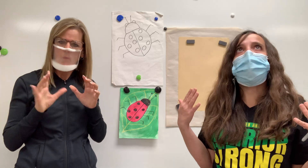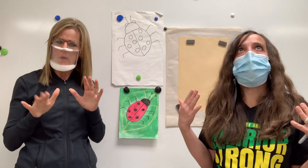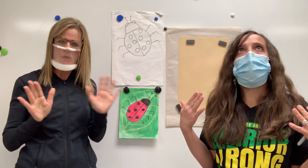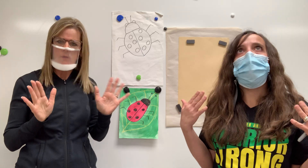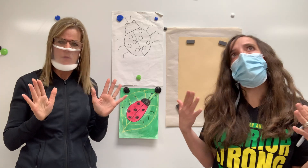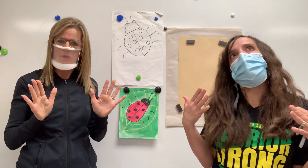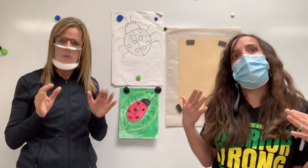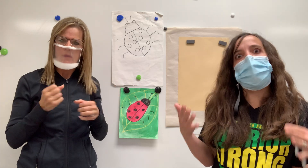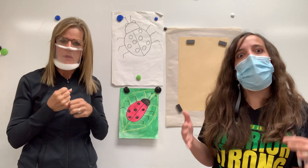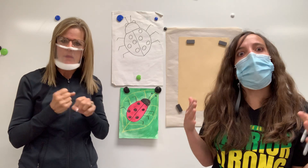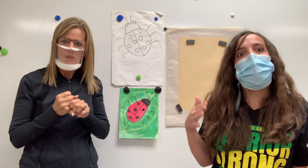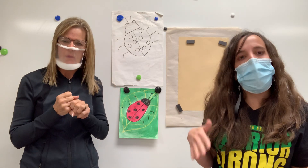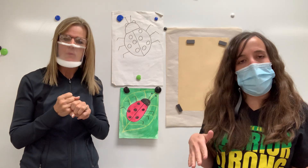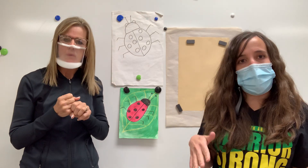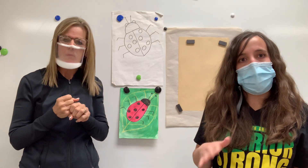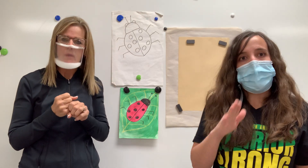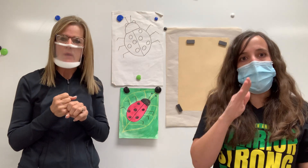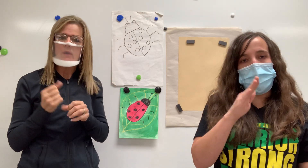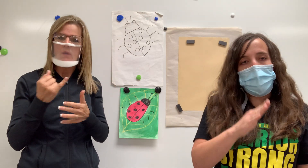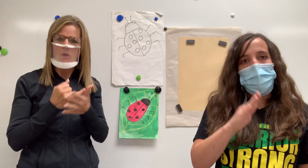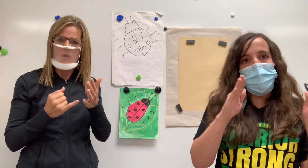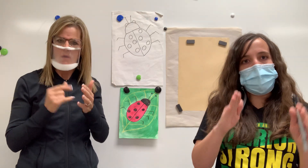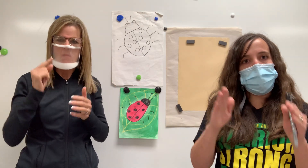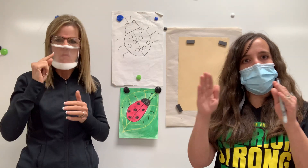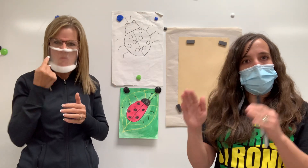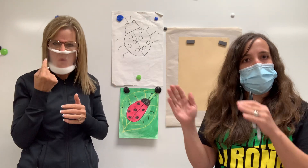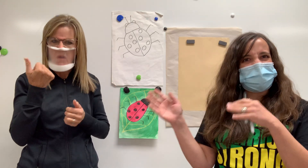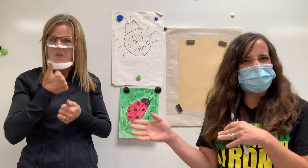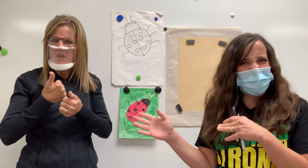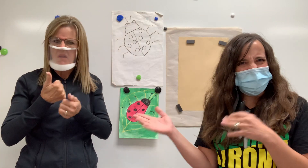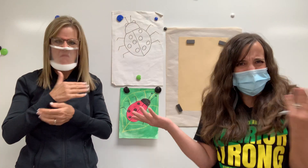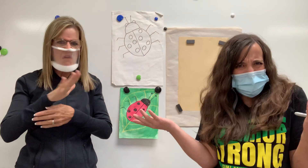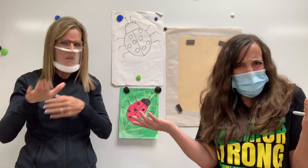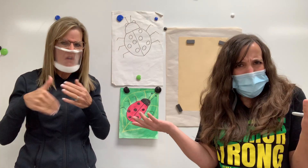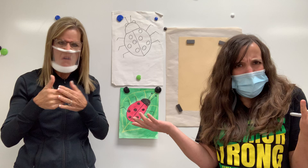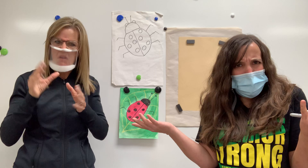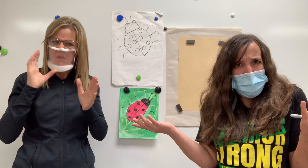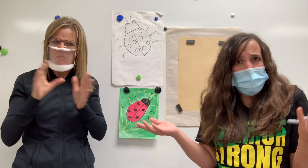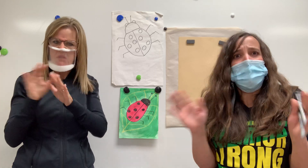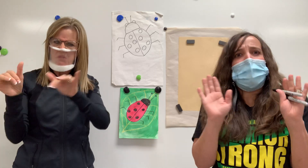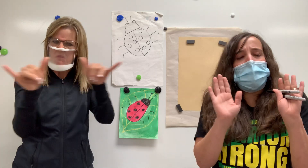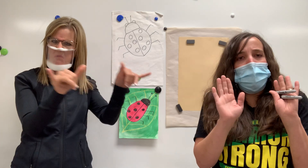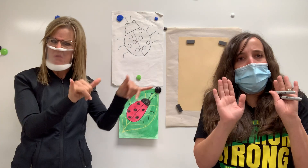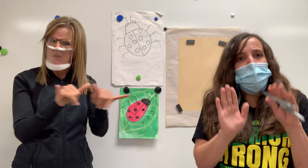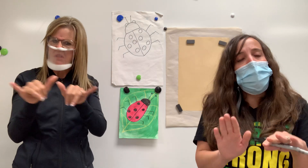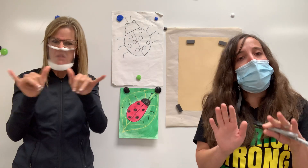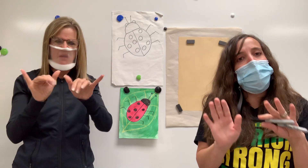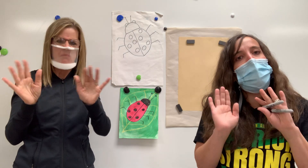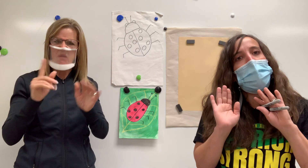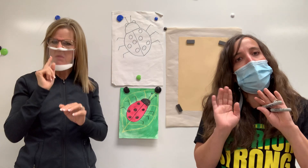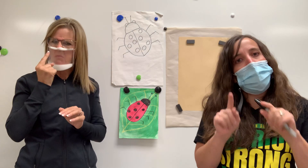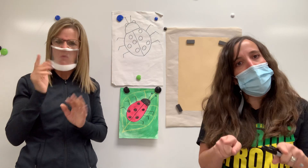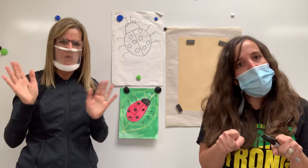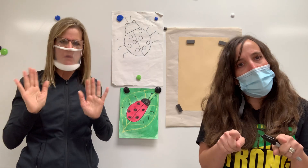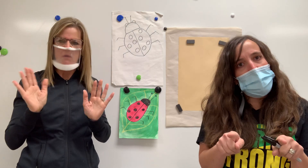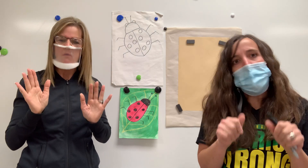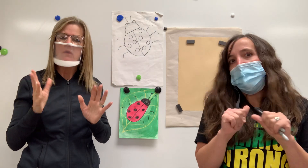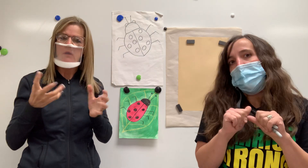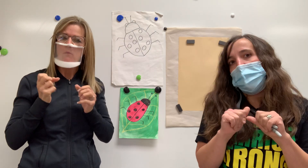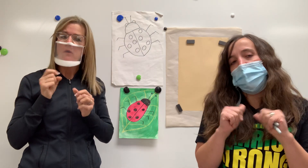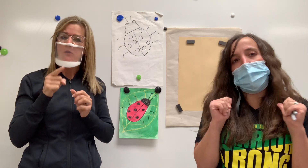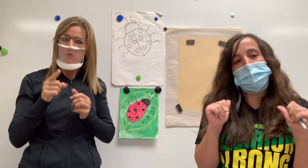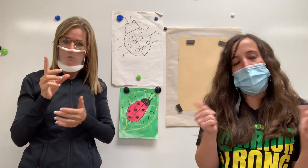That would make art very boring. If all pictures were the same, that'd be very boring. I want you to draw how you